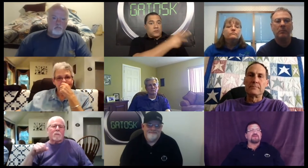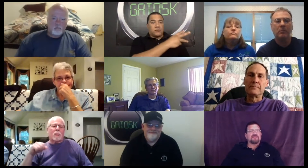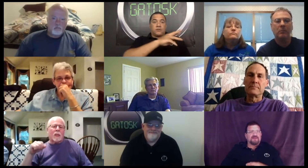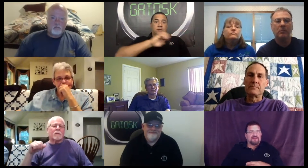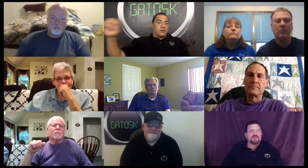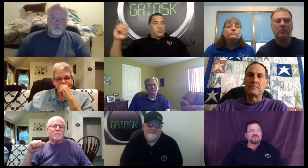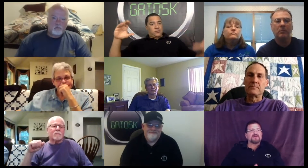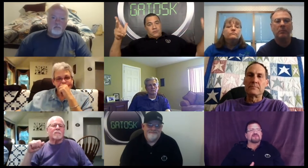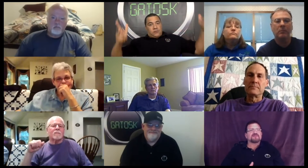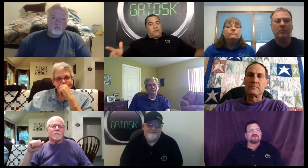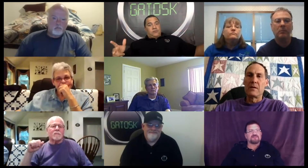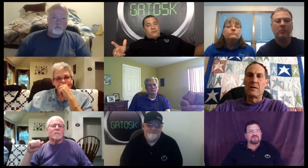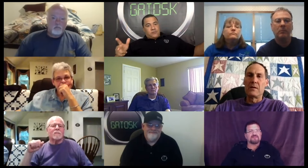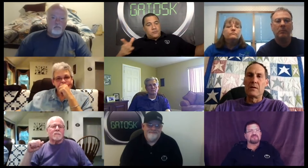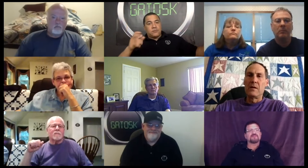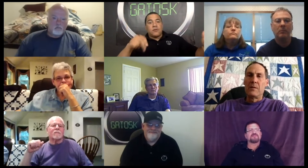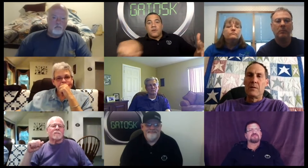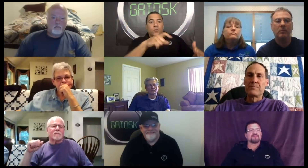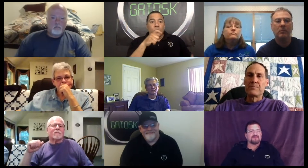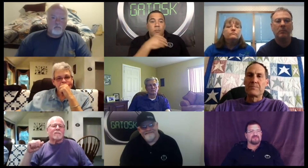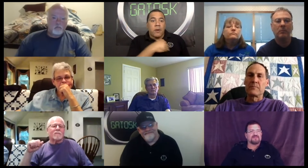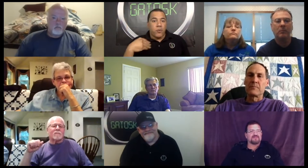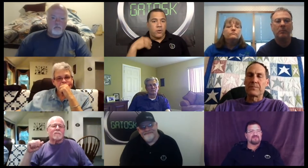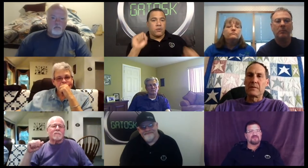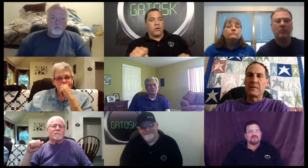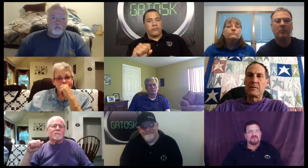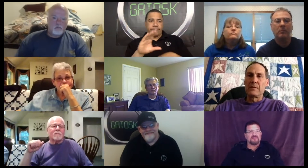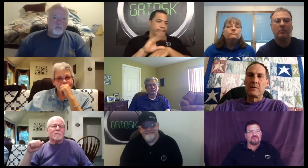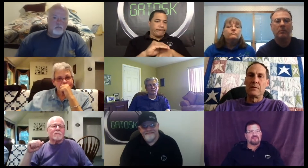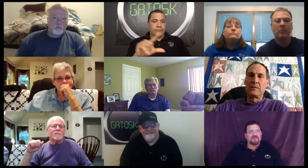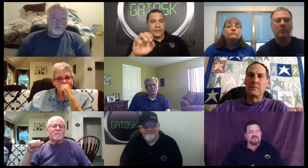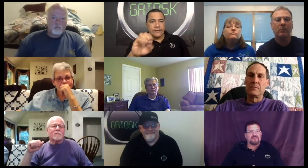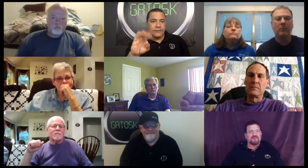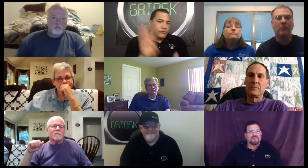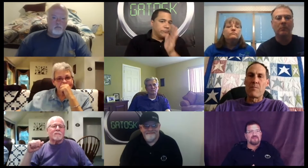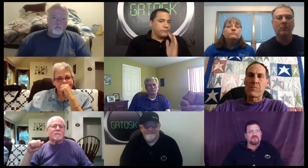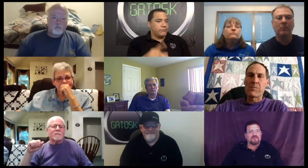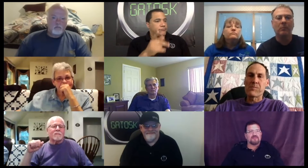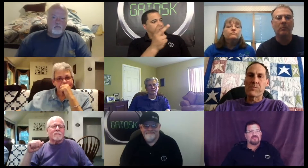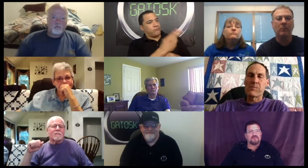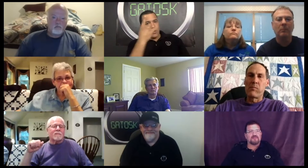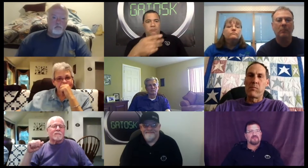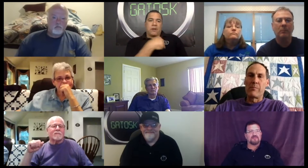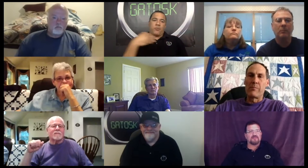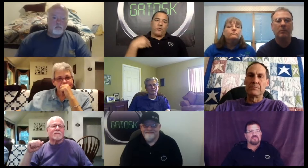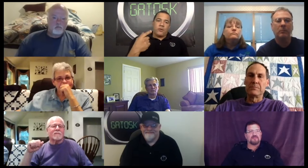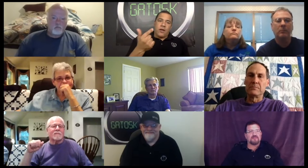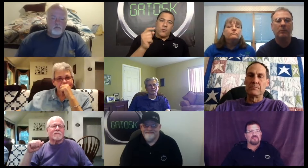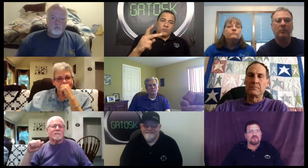mobile unit in the West and the East. And then those of you who are members that can get like maybe lease something like that because you're a